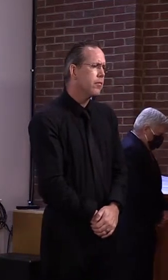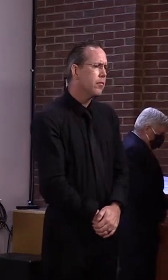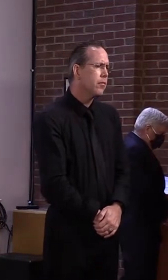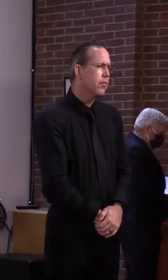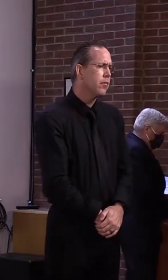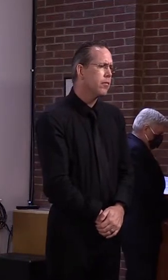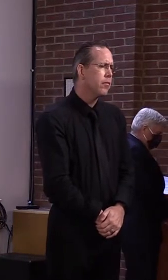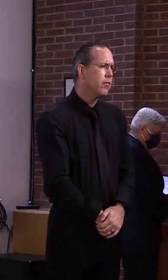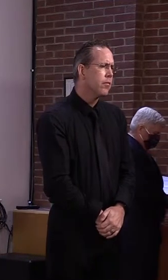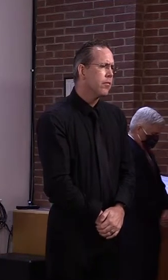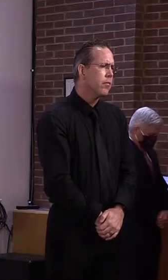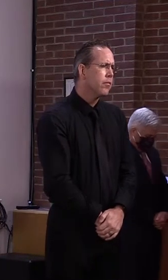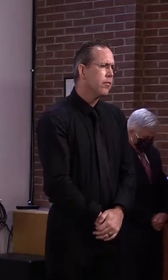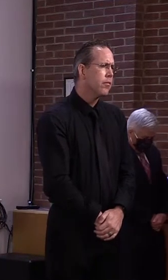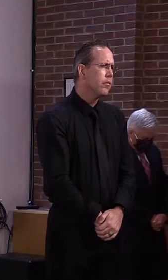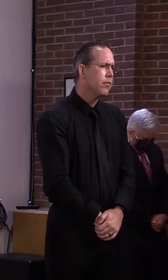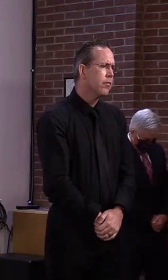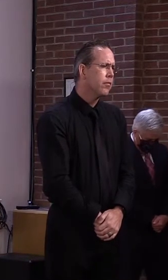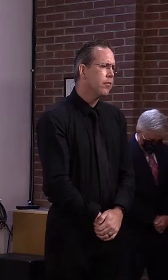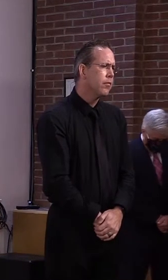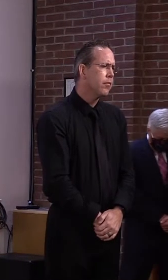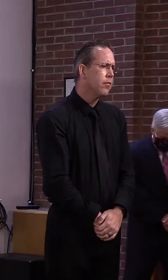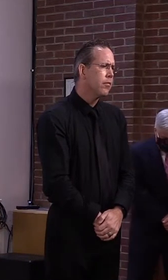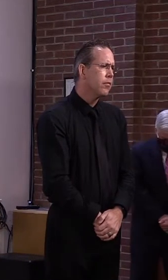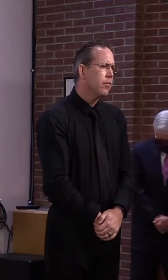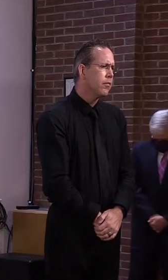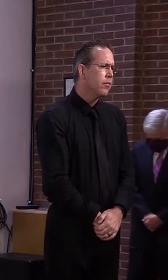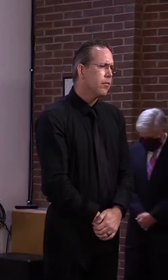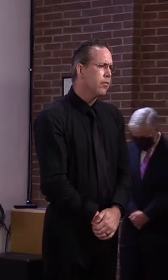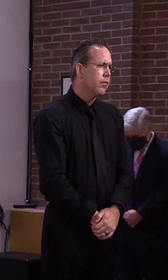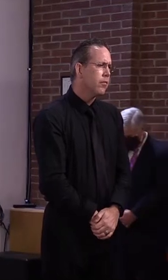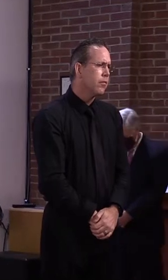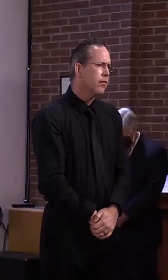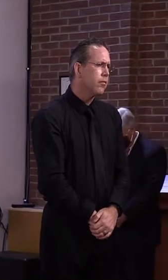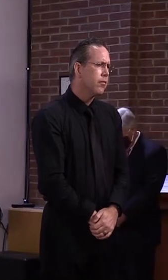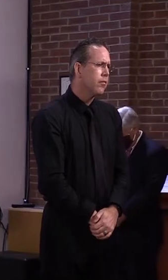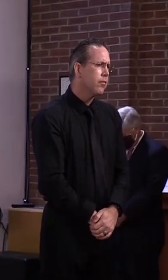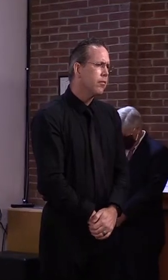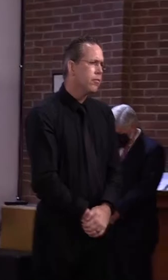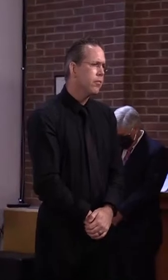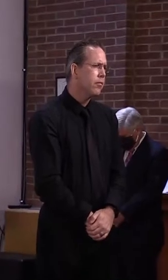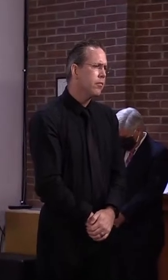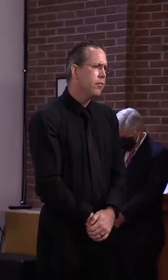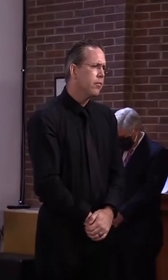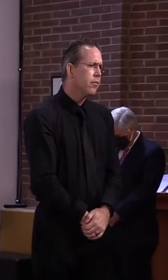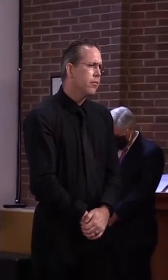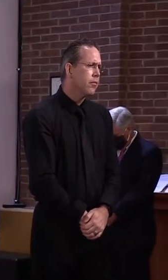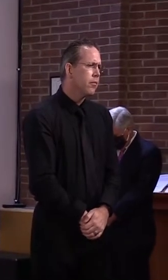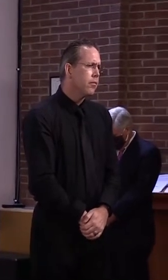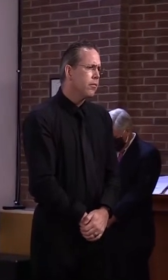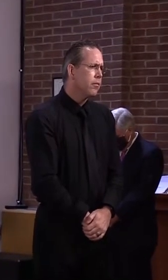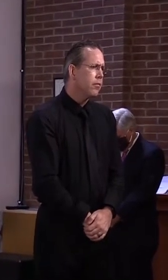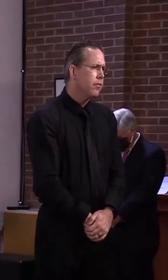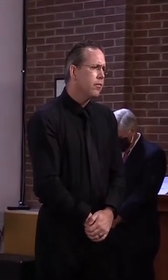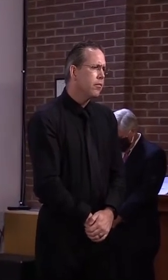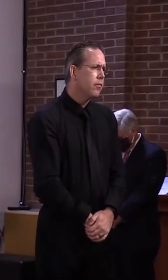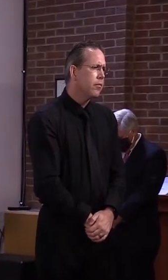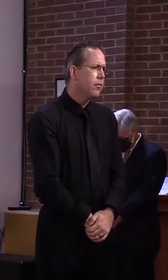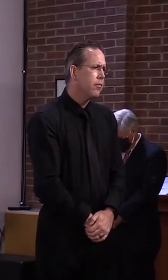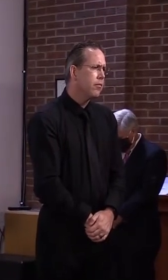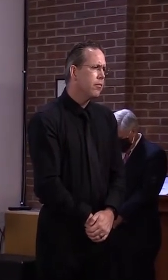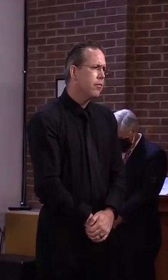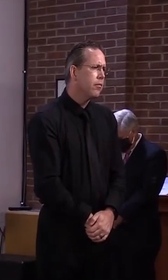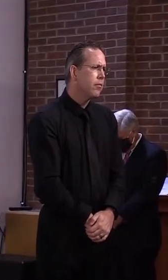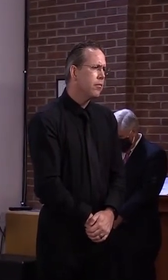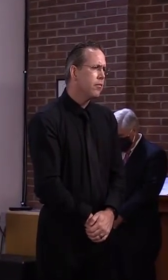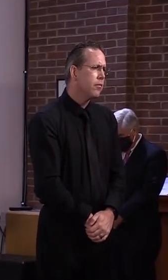lose about almost 300,000 people fatalities a month